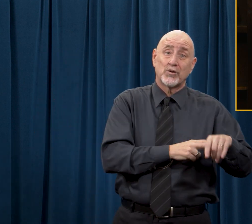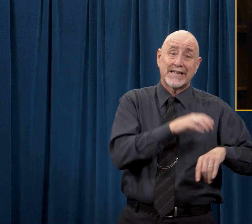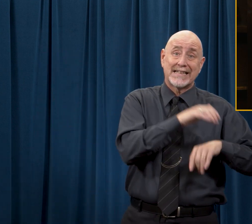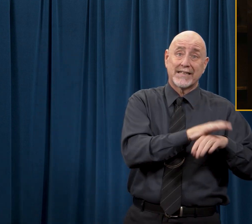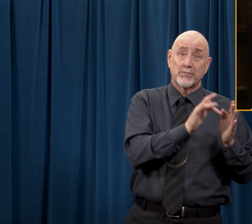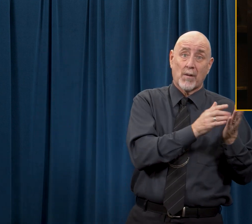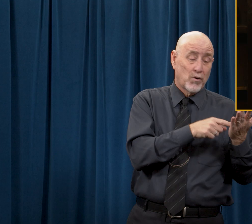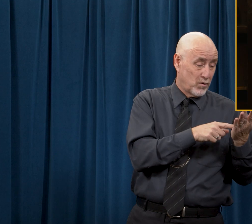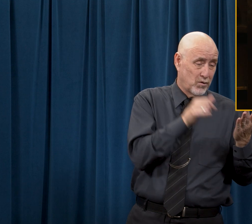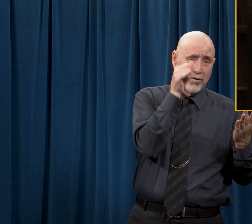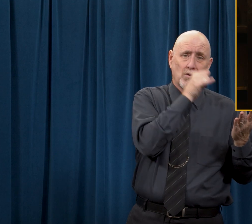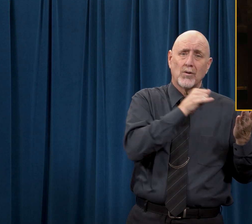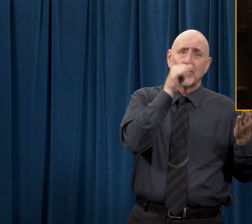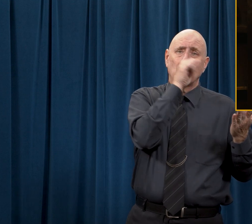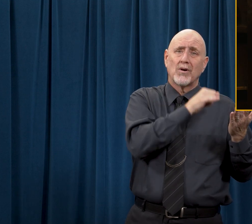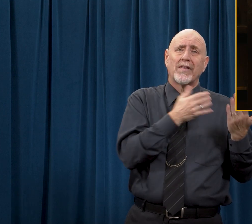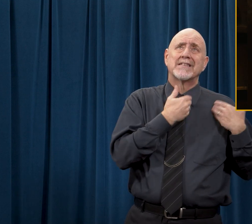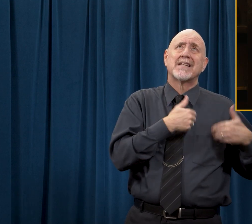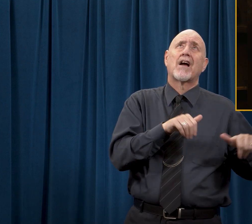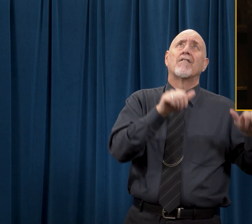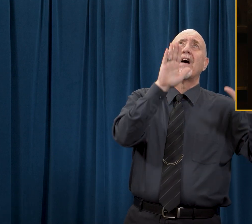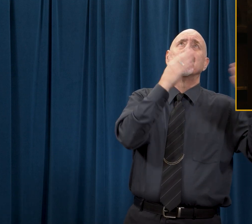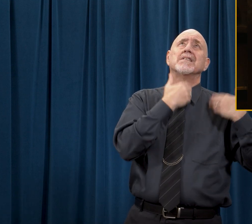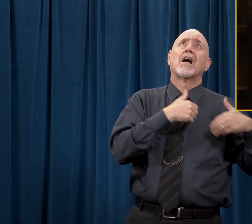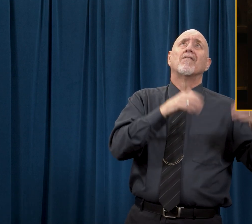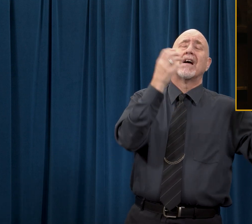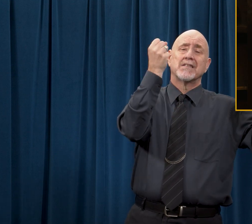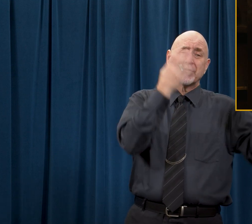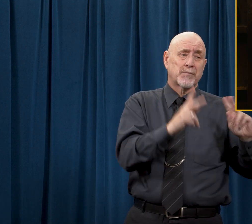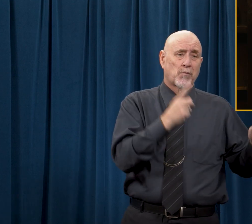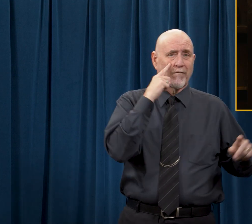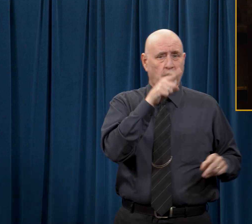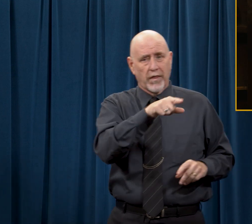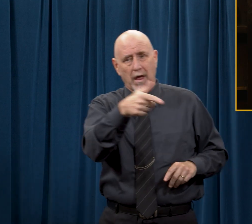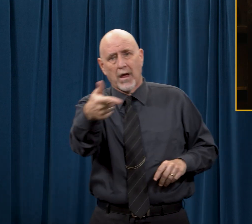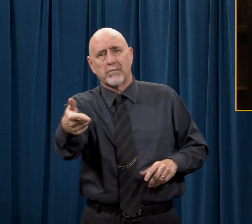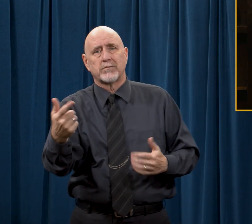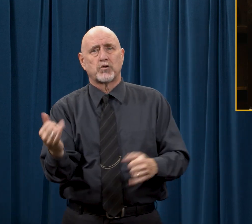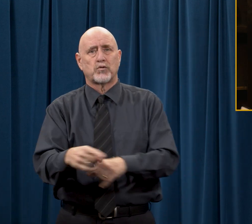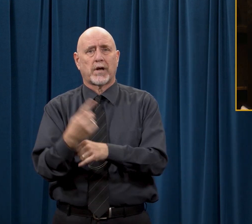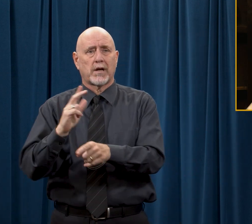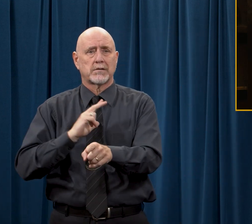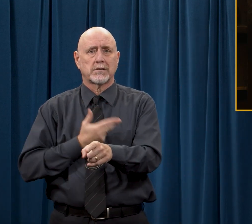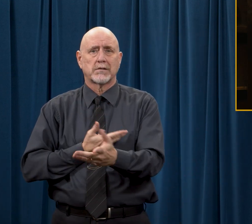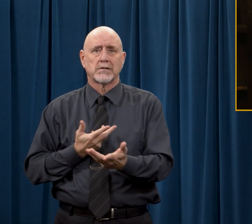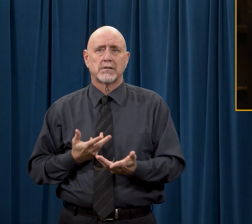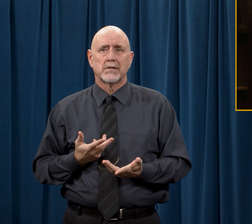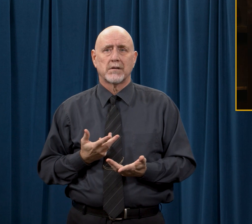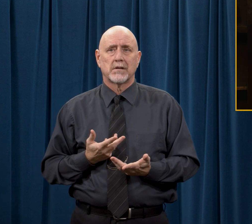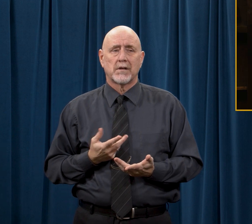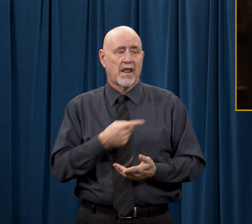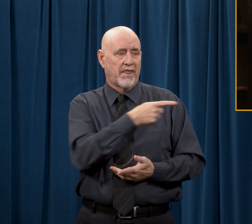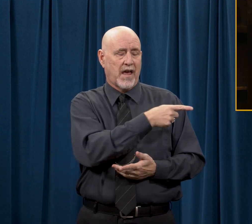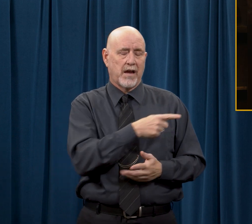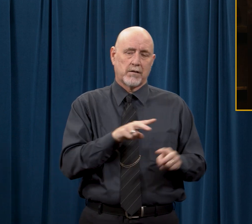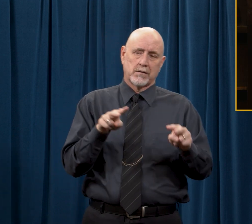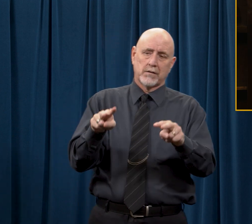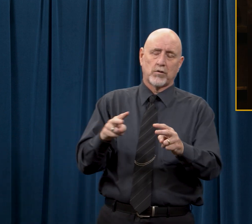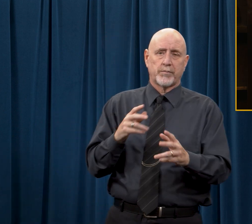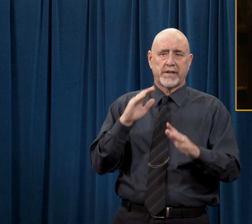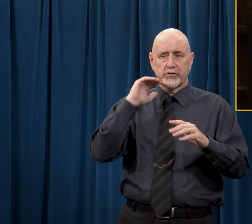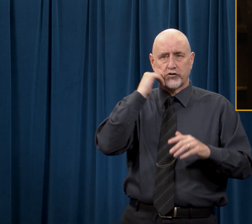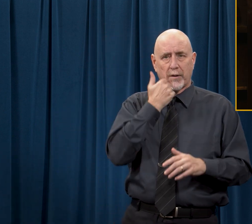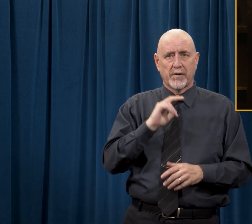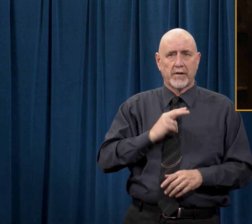the history of the English Bible shows the sacrifices of so many that have got us to this point. I think they